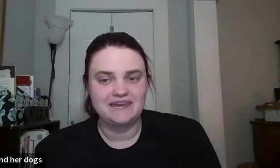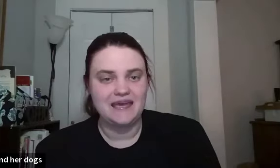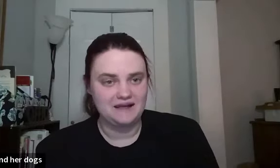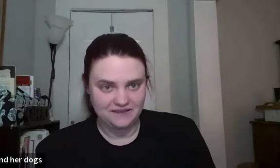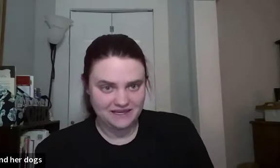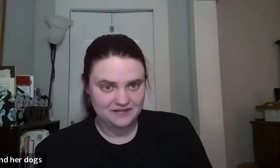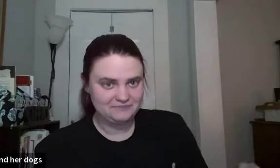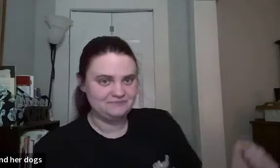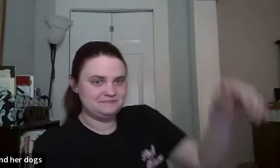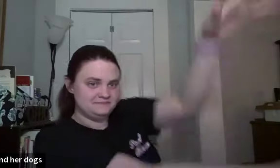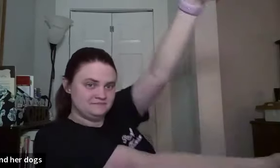Then alligator,